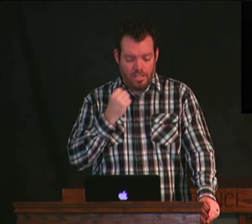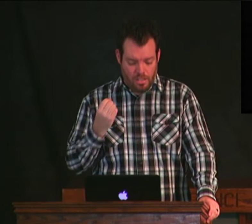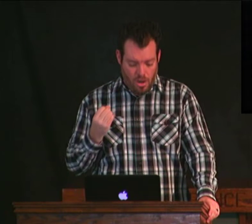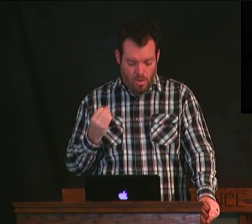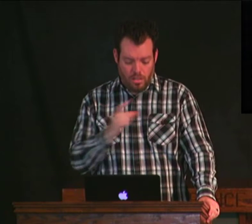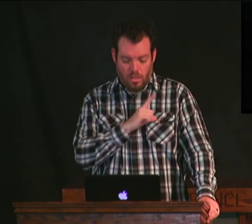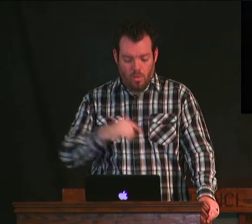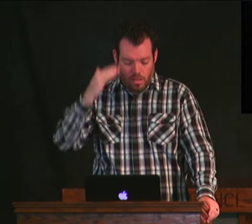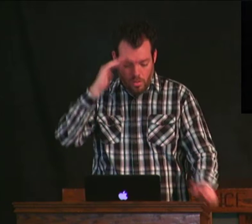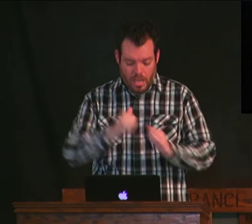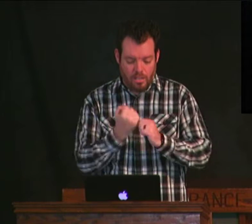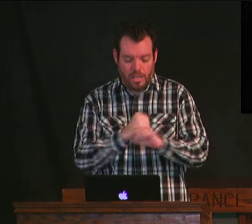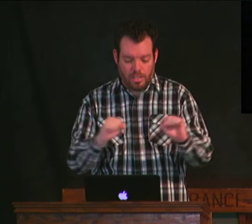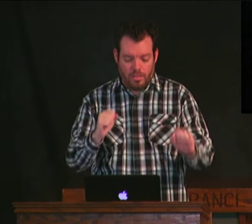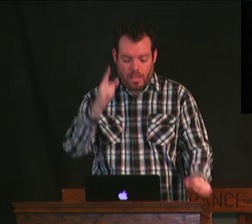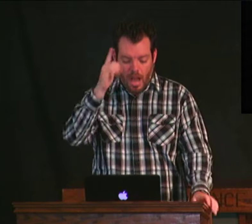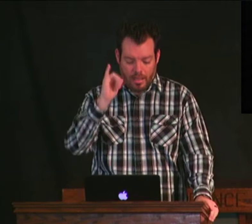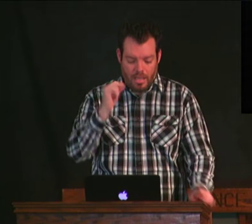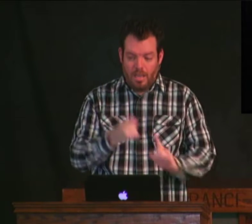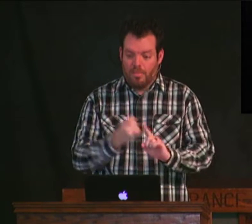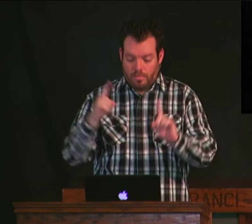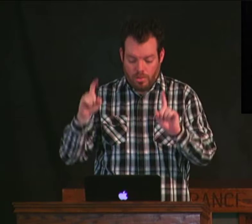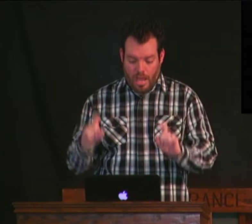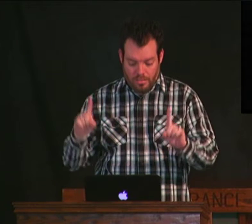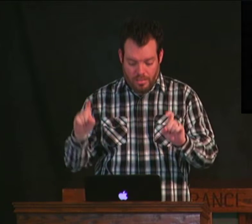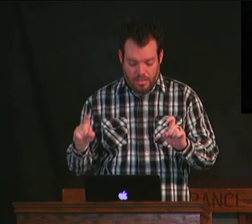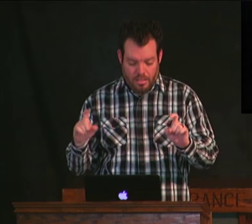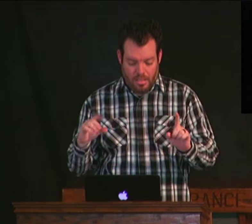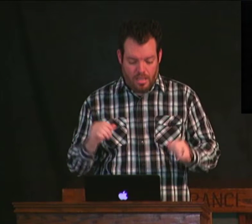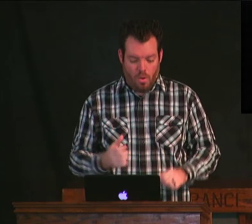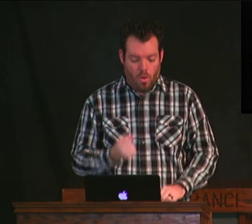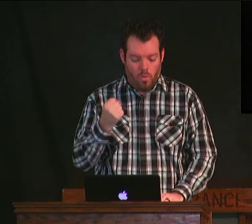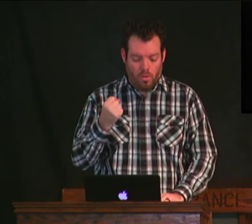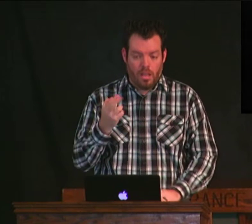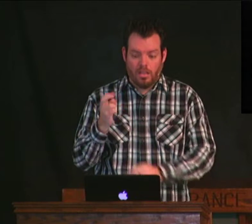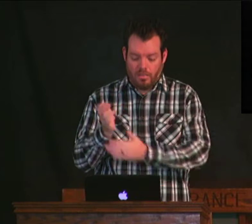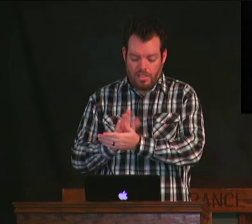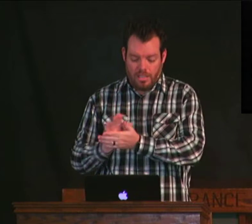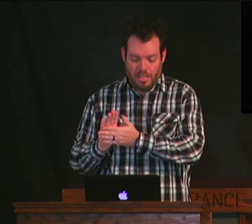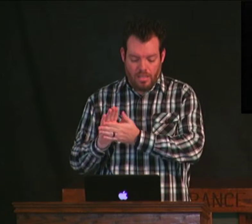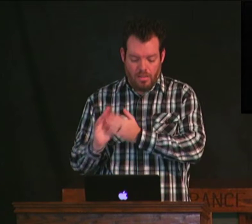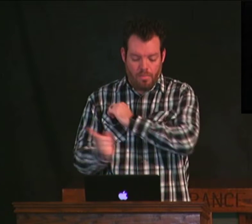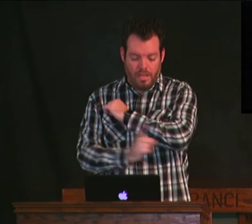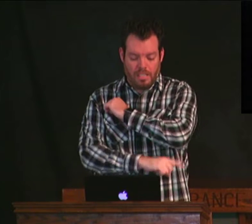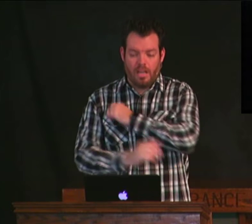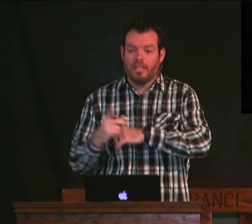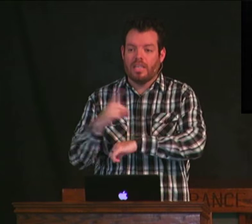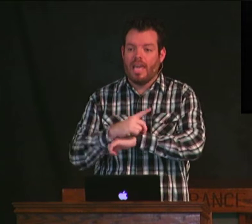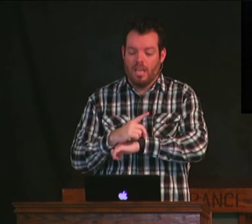is so, the Lord knows how to rescue the godly from trials and to hold the unrighteousness for punishment on the day